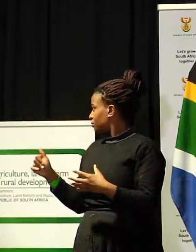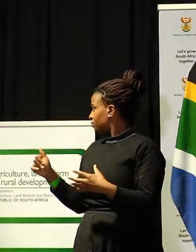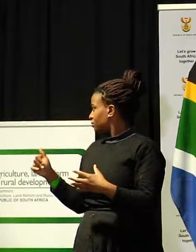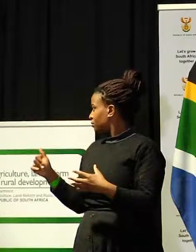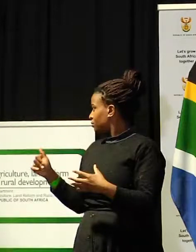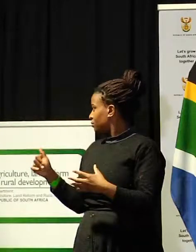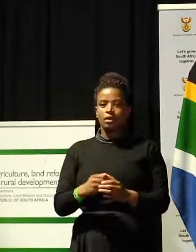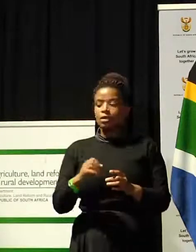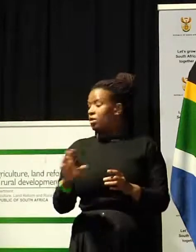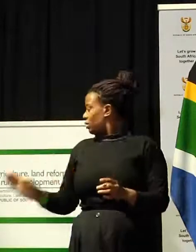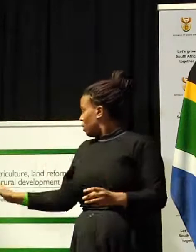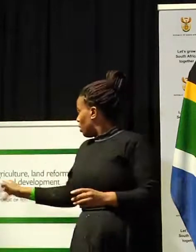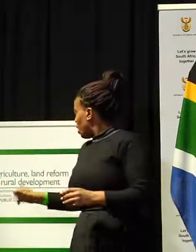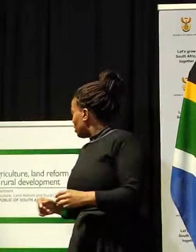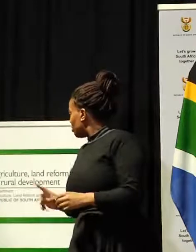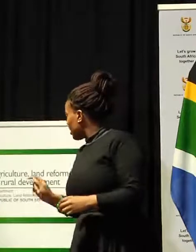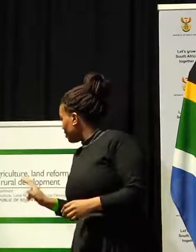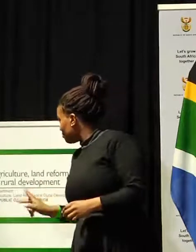1.